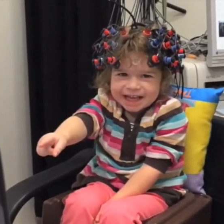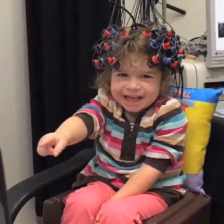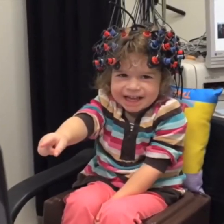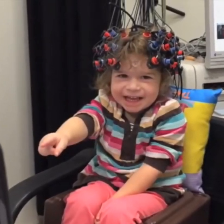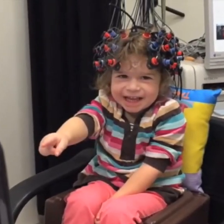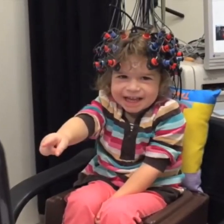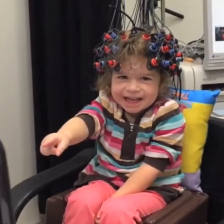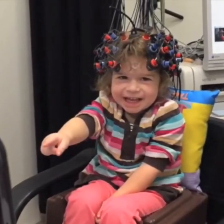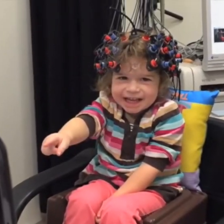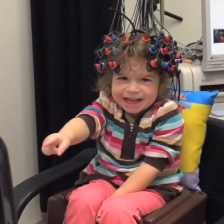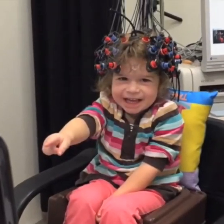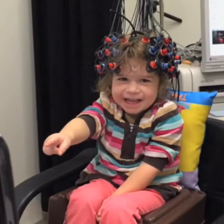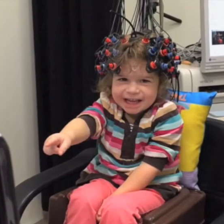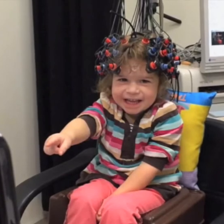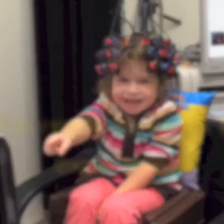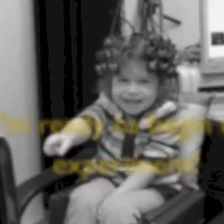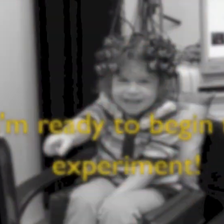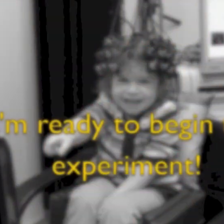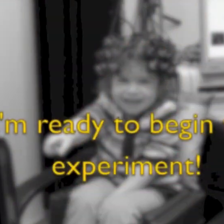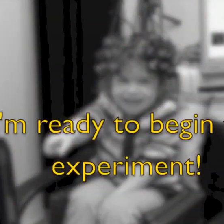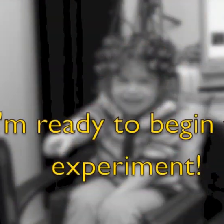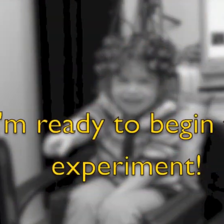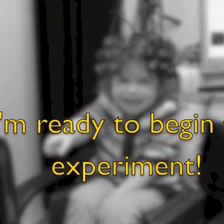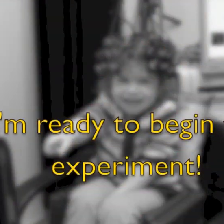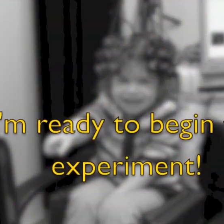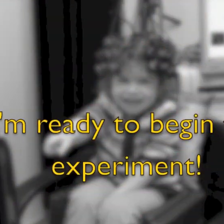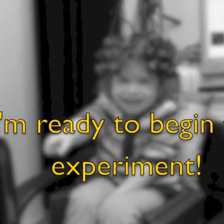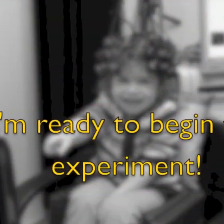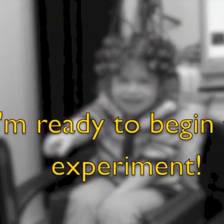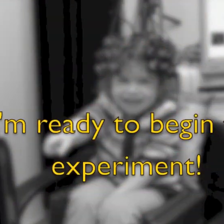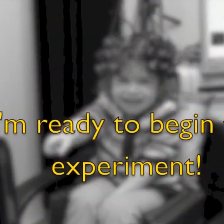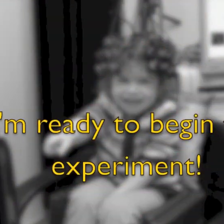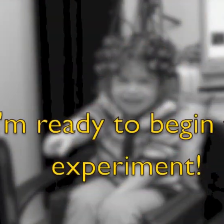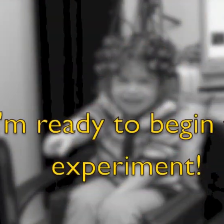You You You You You